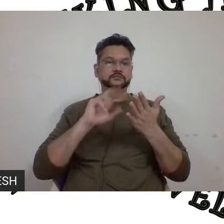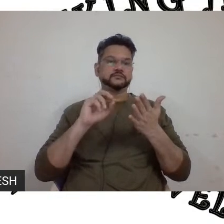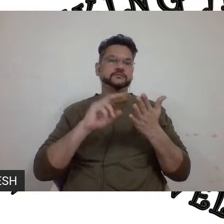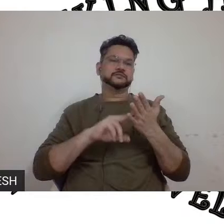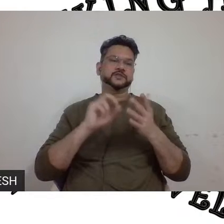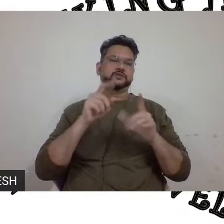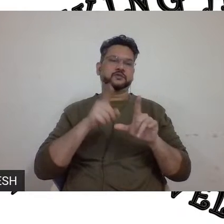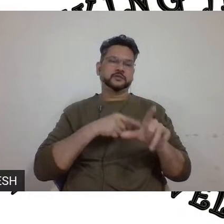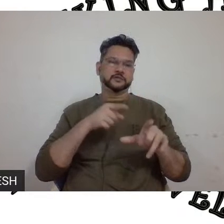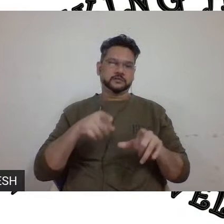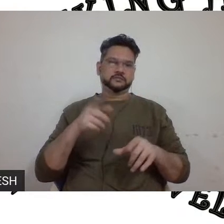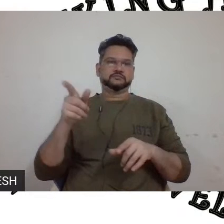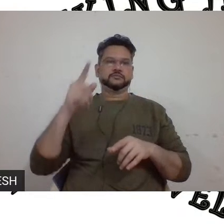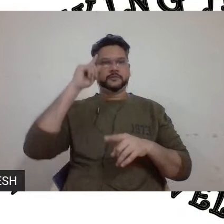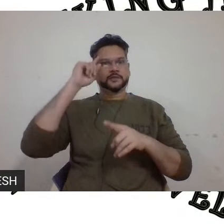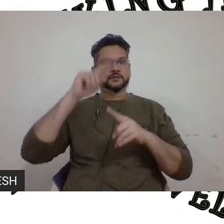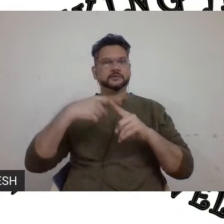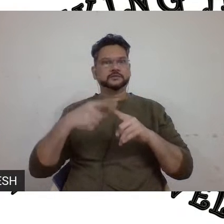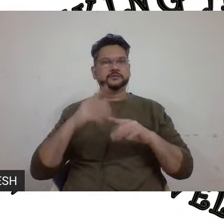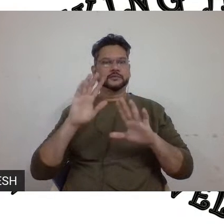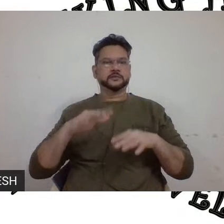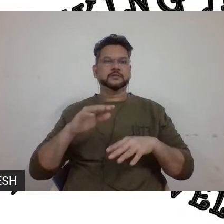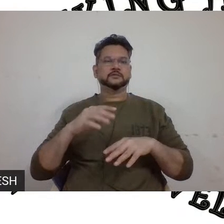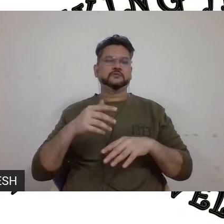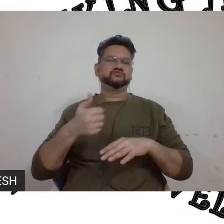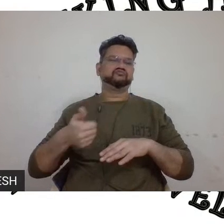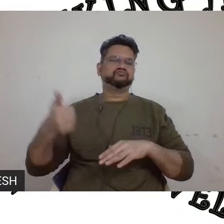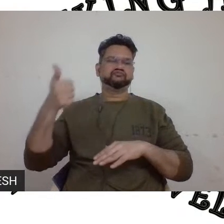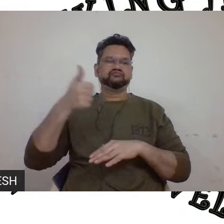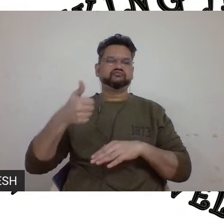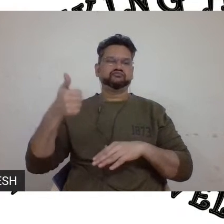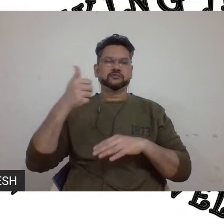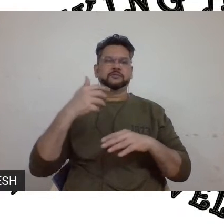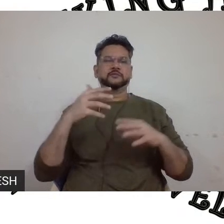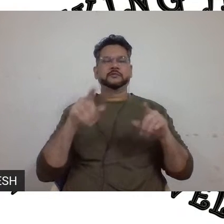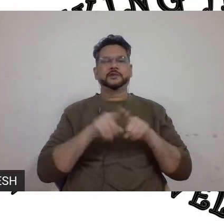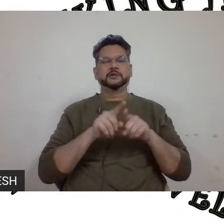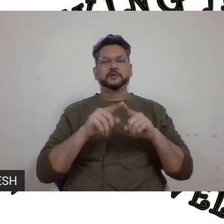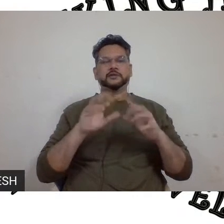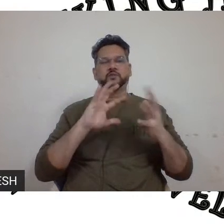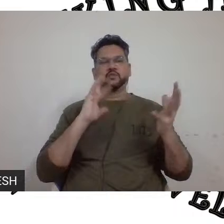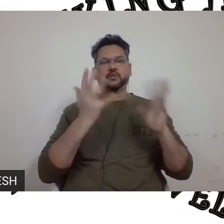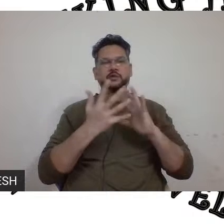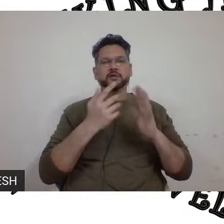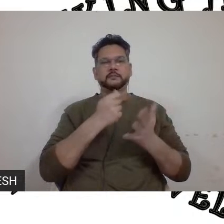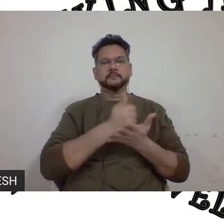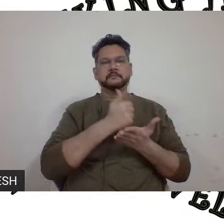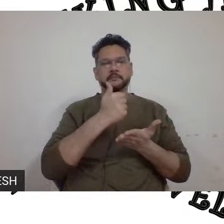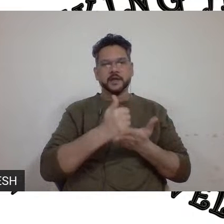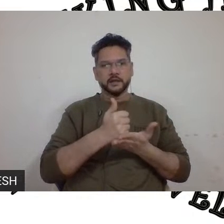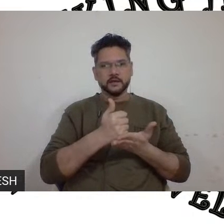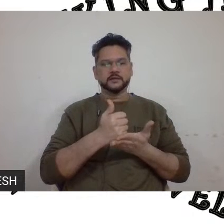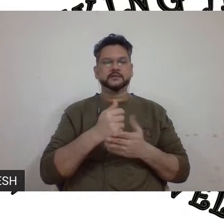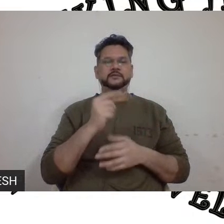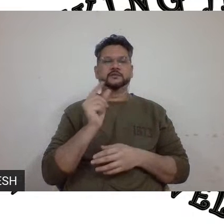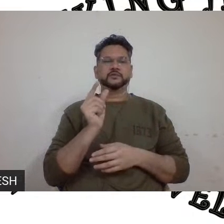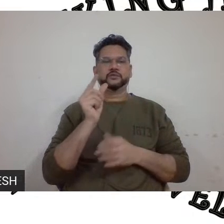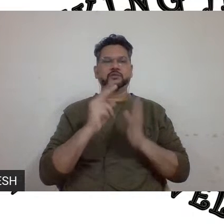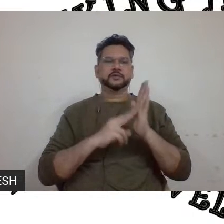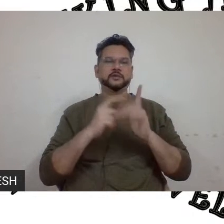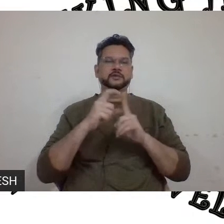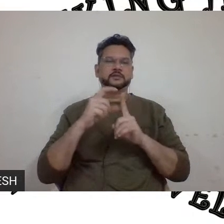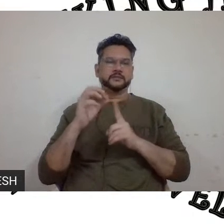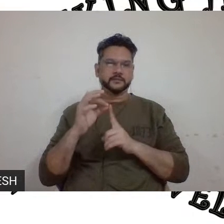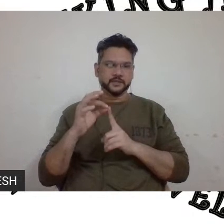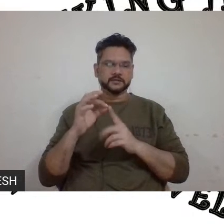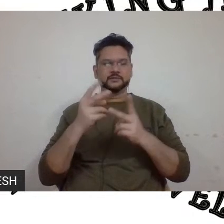working in the World Bank, UNDP, mostly in the Southeast Asia. If you look at Youth for Jobs Foundation,